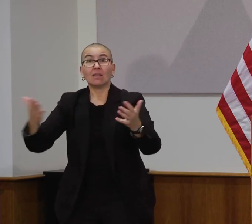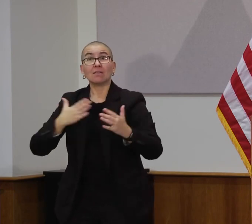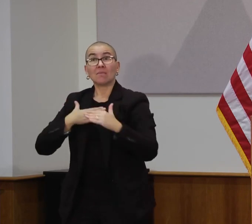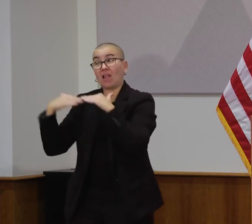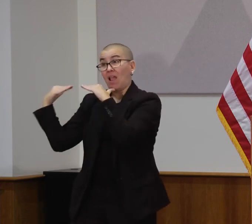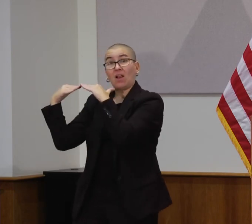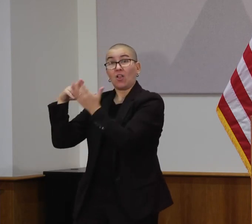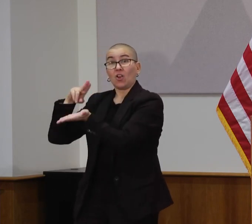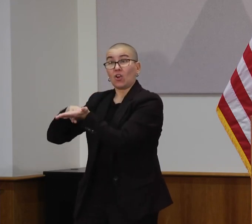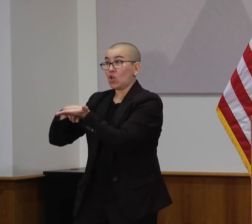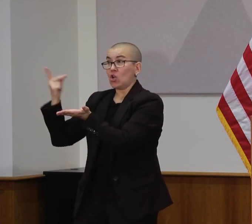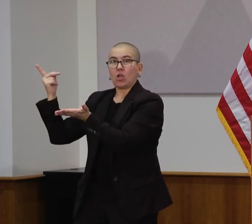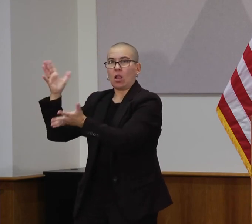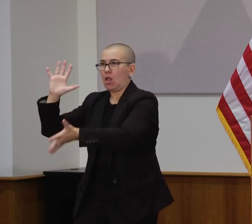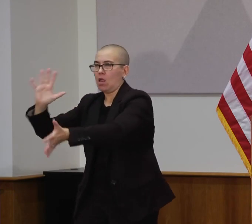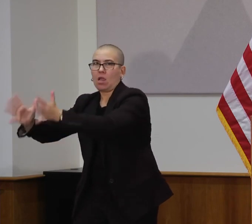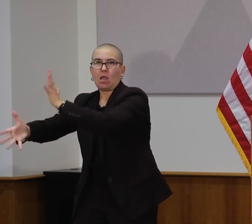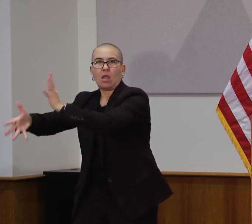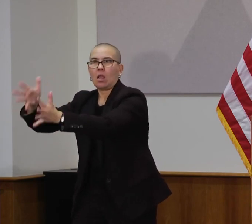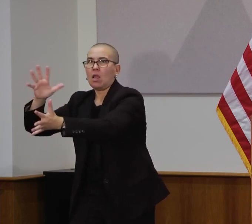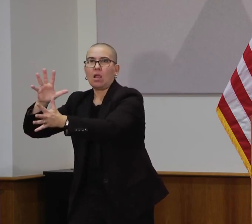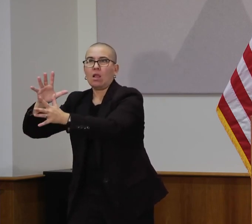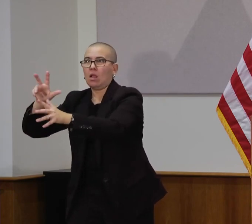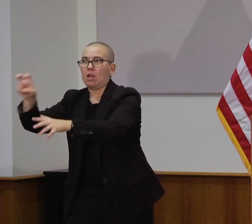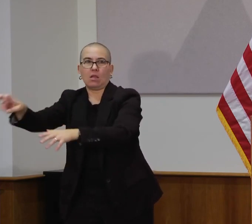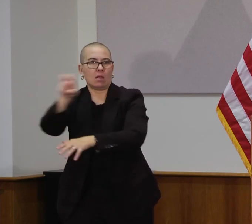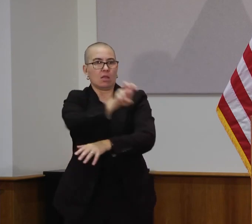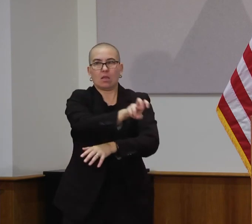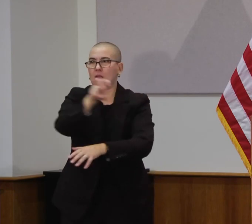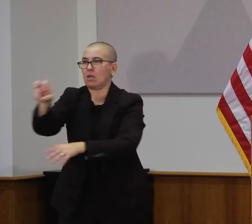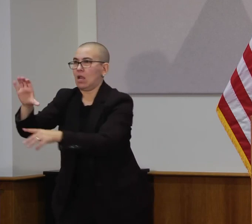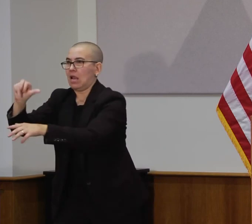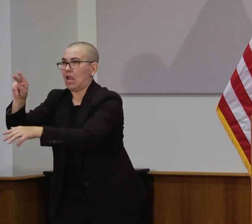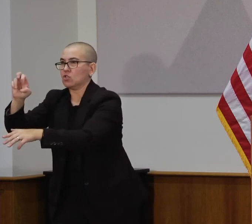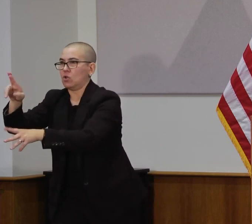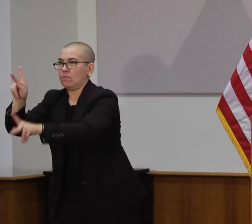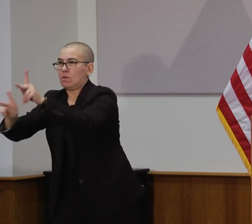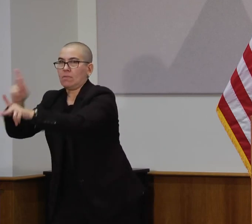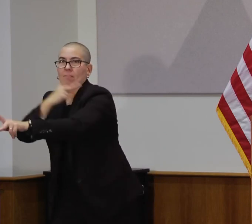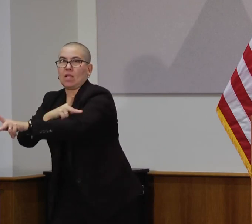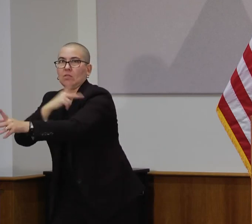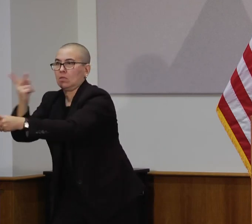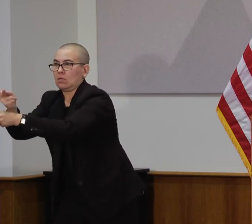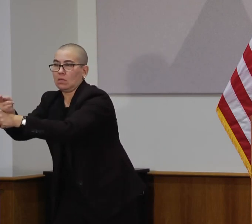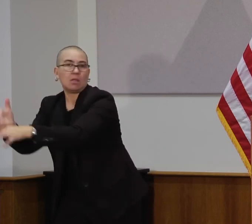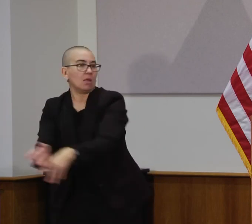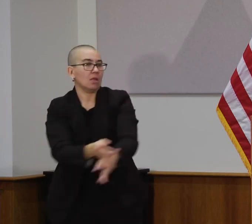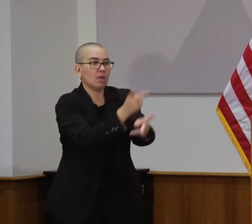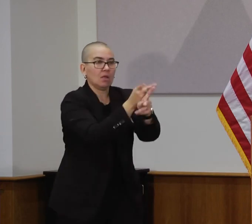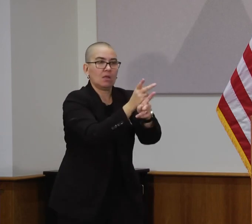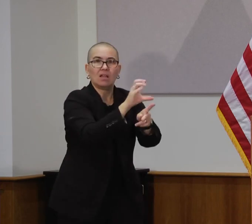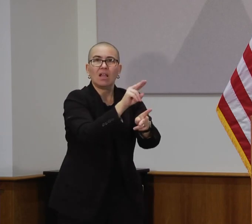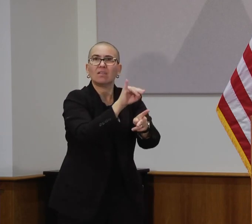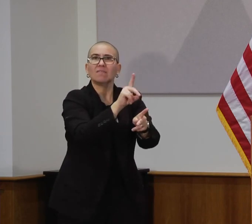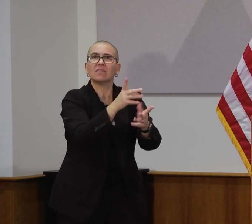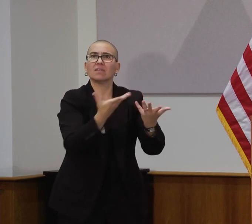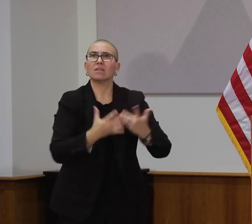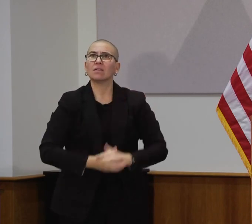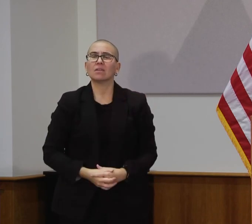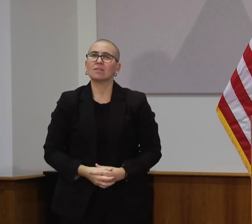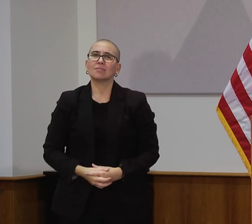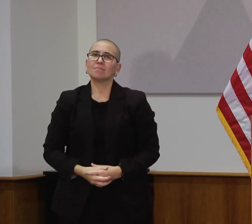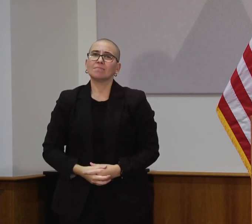virus at the same time they're caring for patients in the hospital for other reasons. The subject of